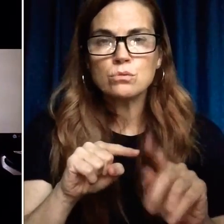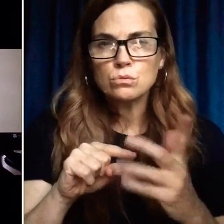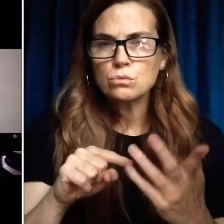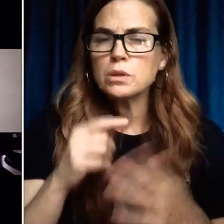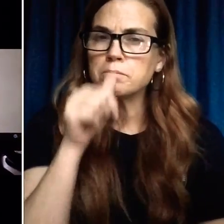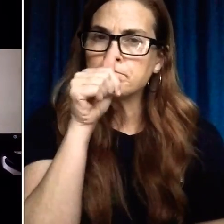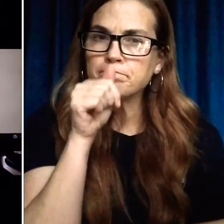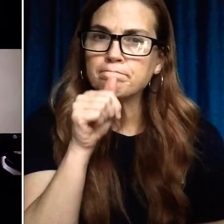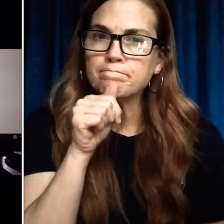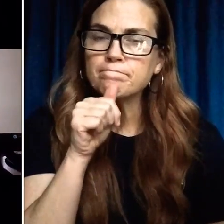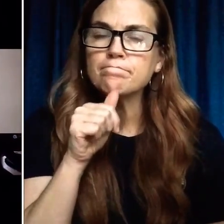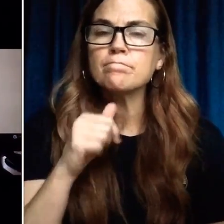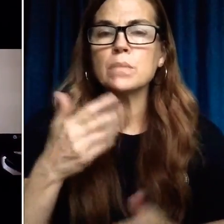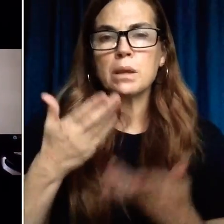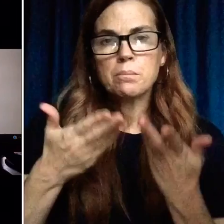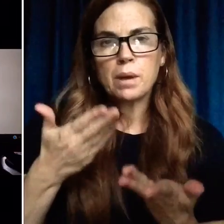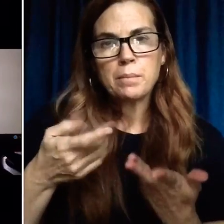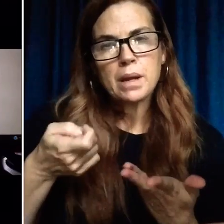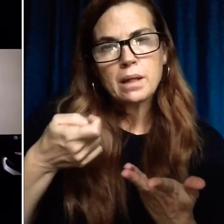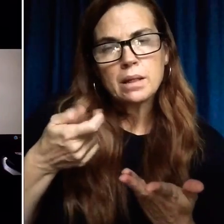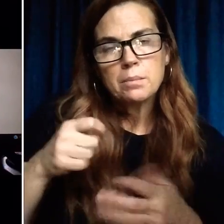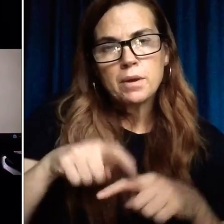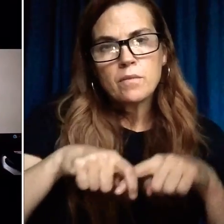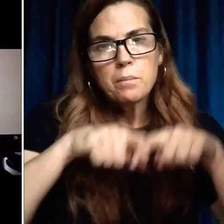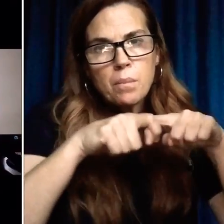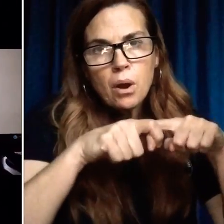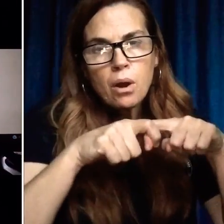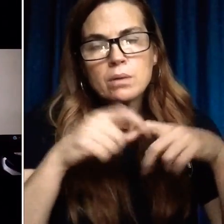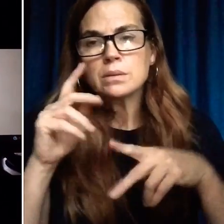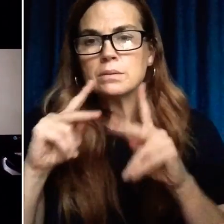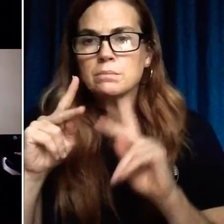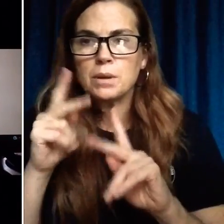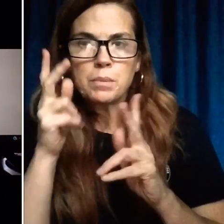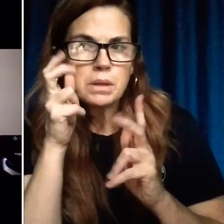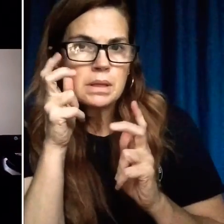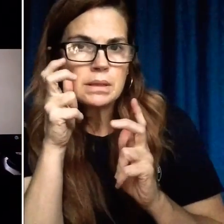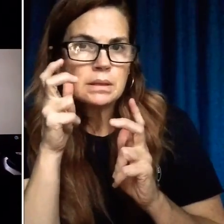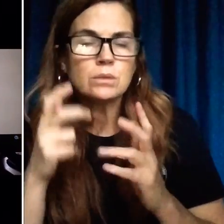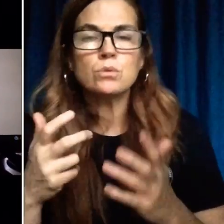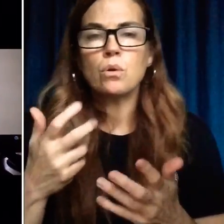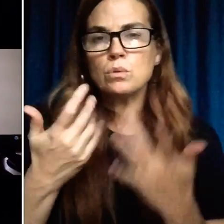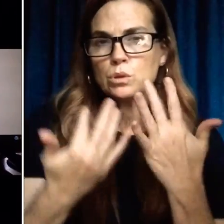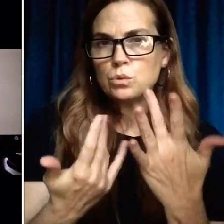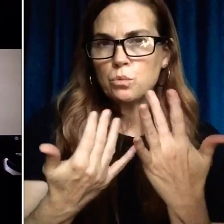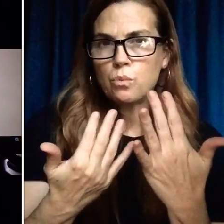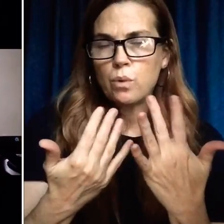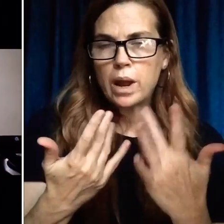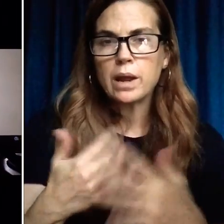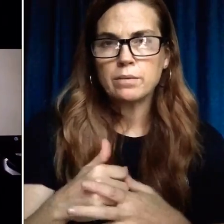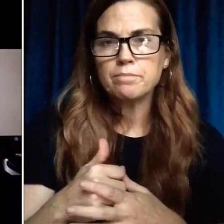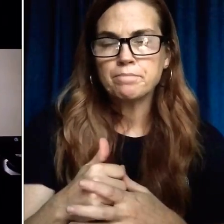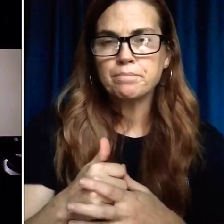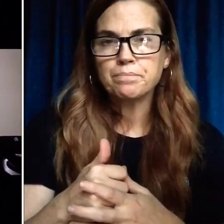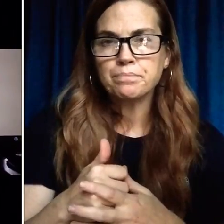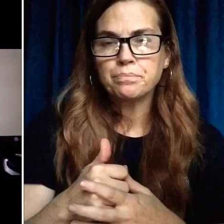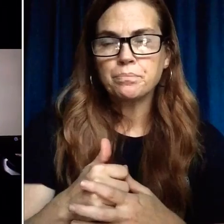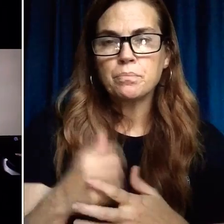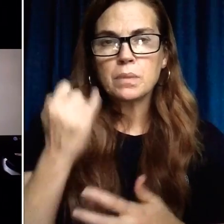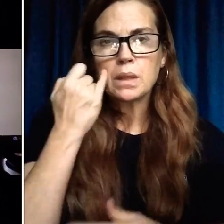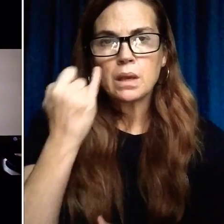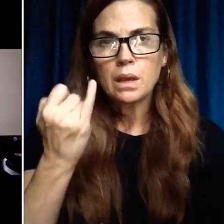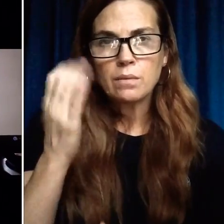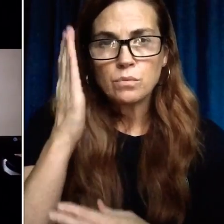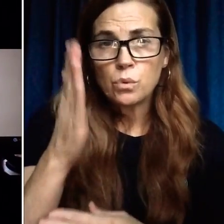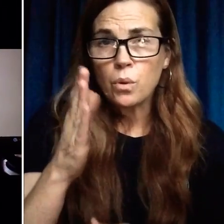lessons. There may be a bit of a pause between the person speaking and those listening. Wait for a moment before